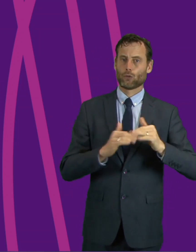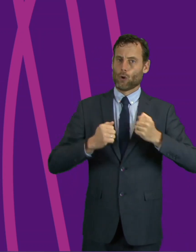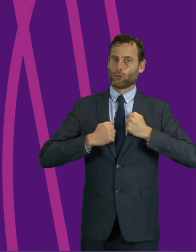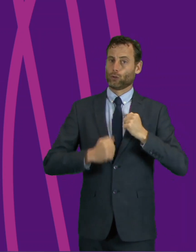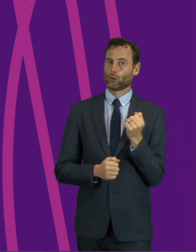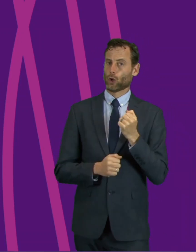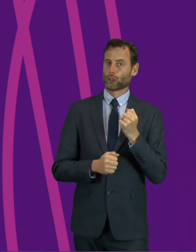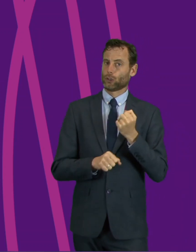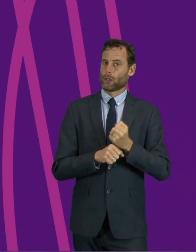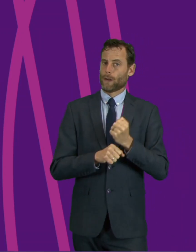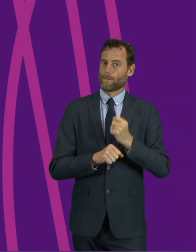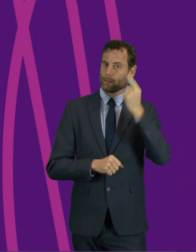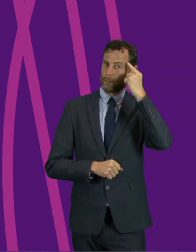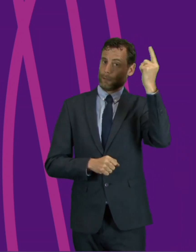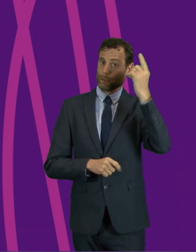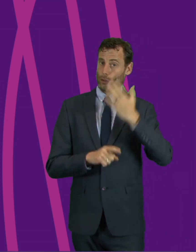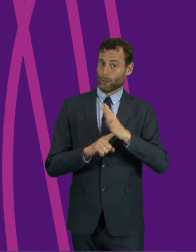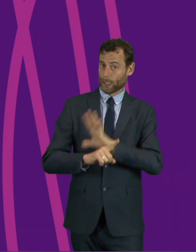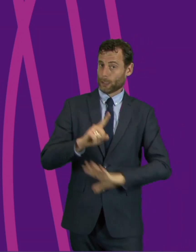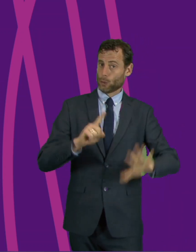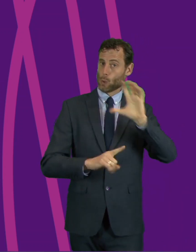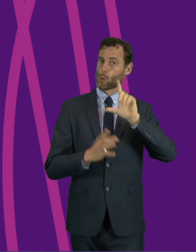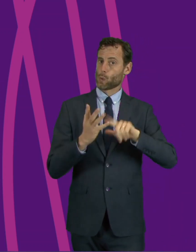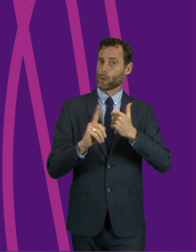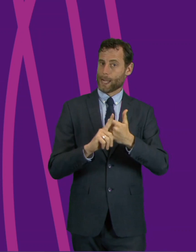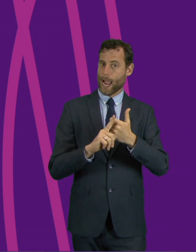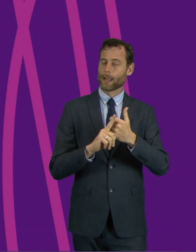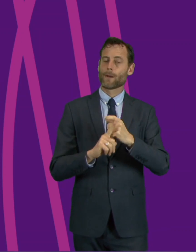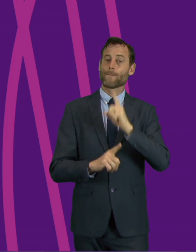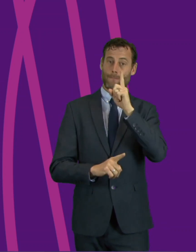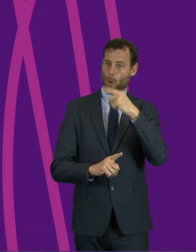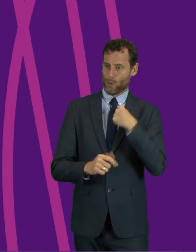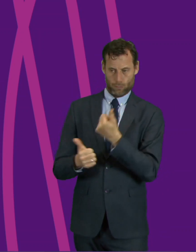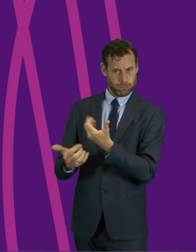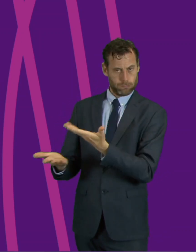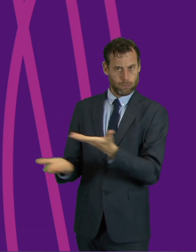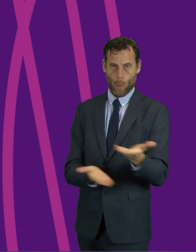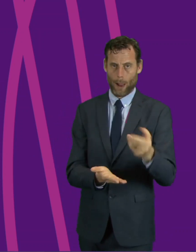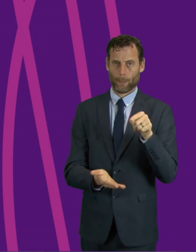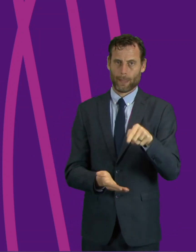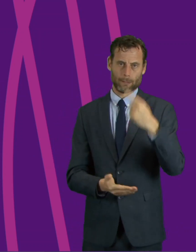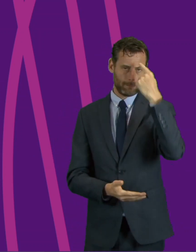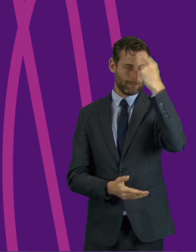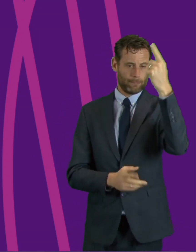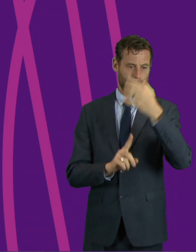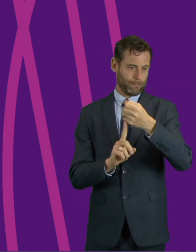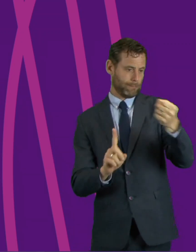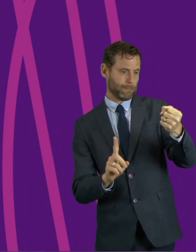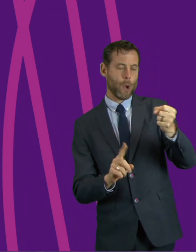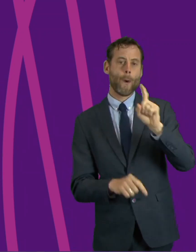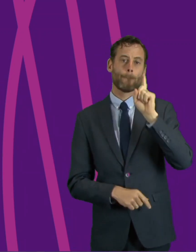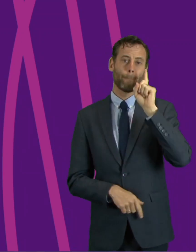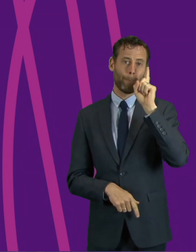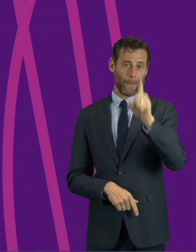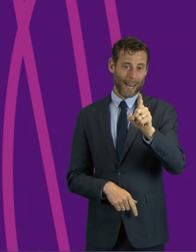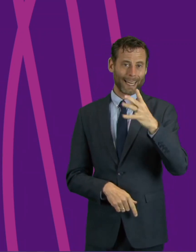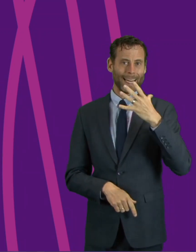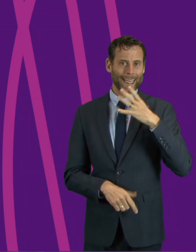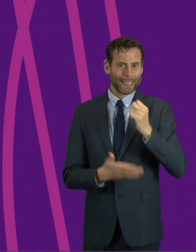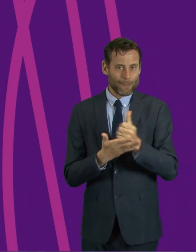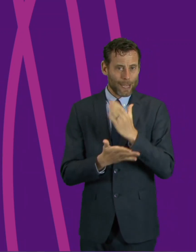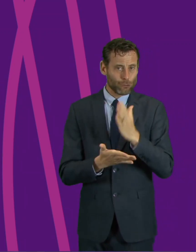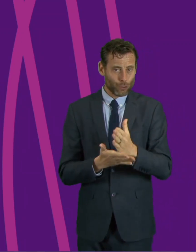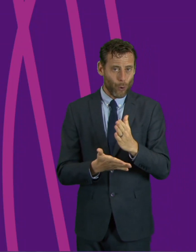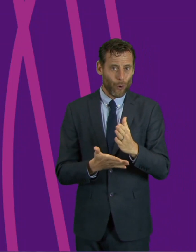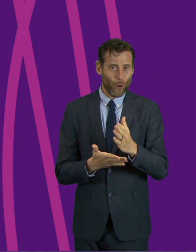and it has been very positive. But we need to make sure that the future of that scheme is tailored to our ongoing need to